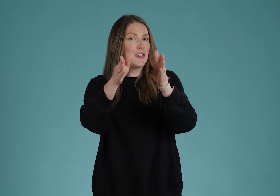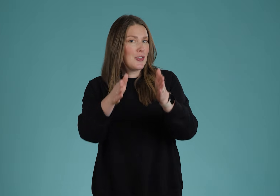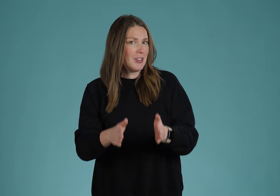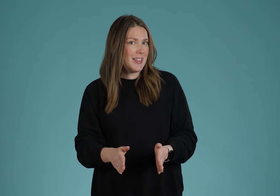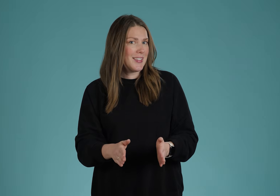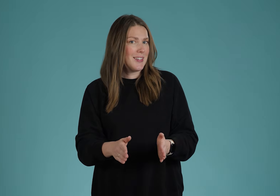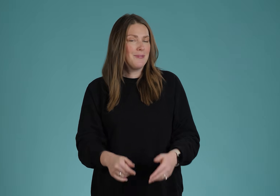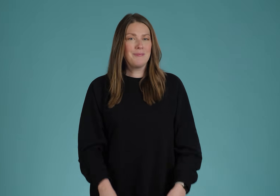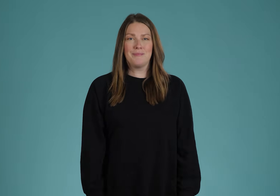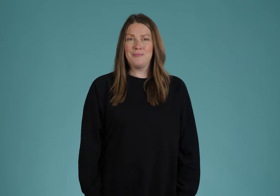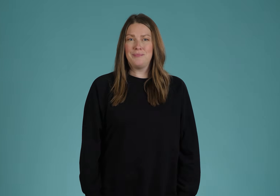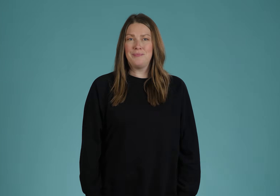Journalist.